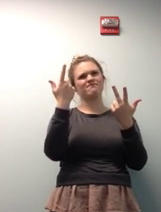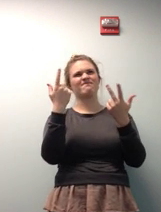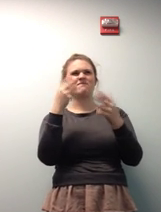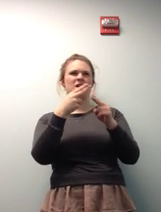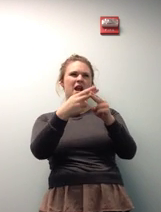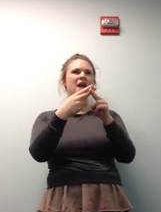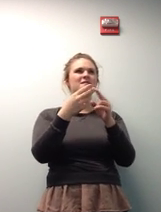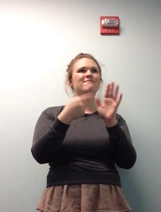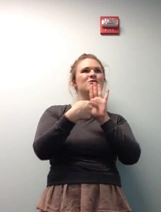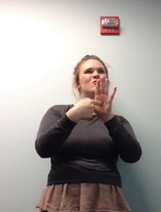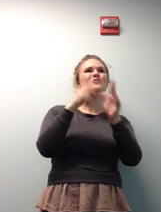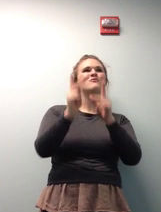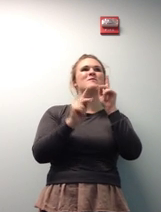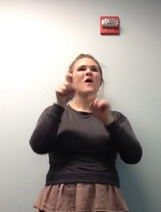had to cross the Atlantic Ocean.